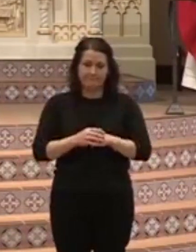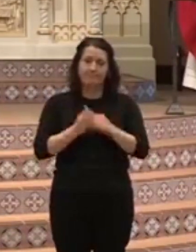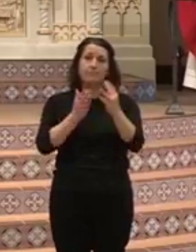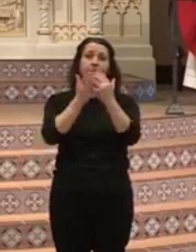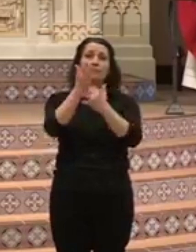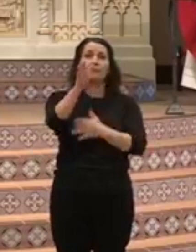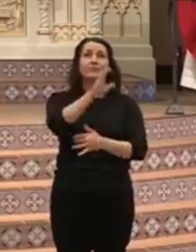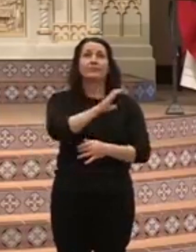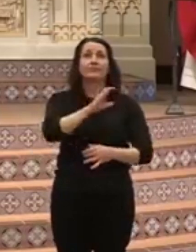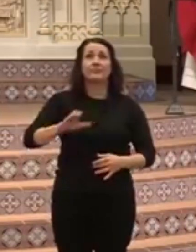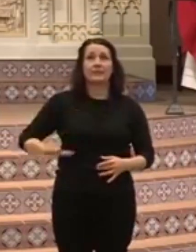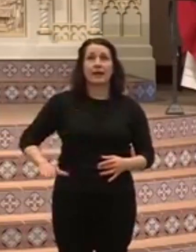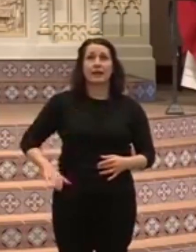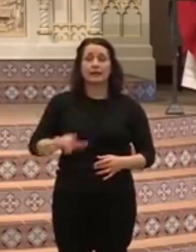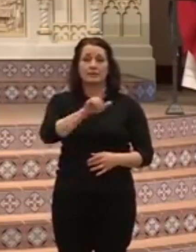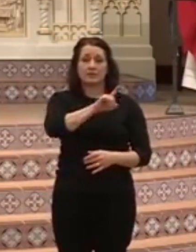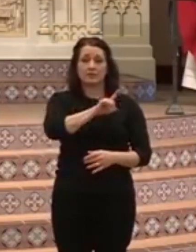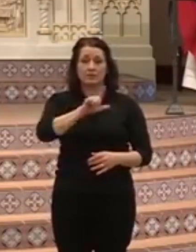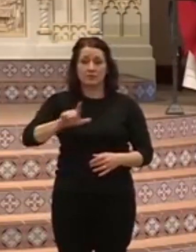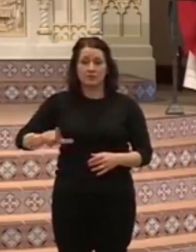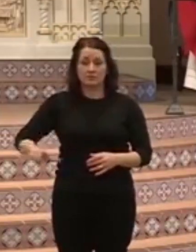Through Christ our